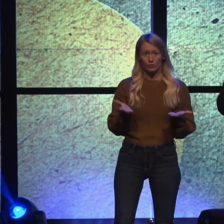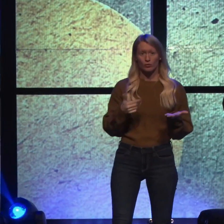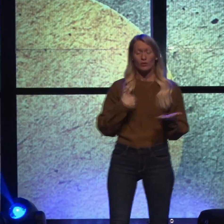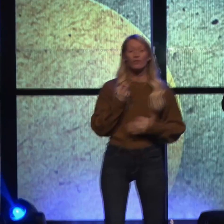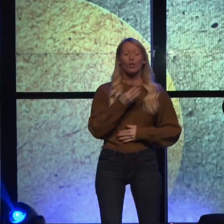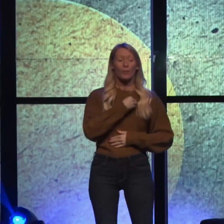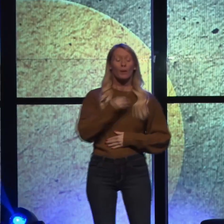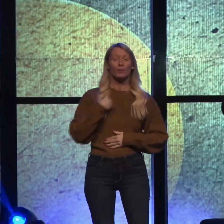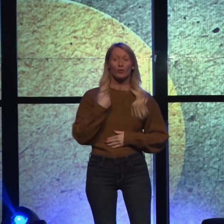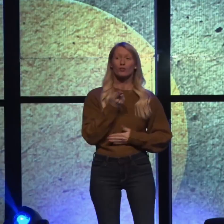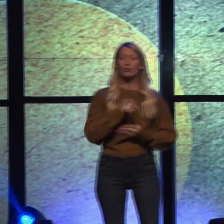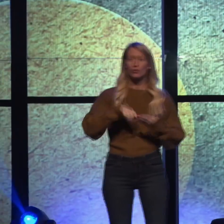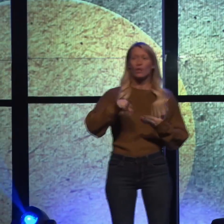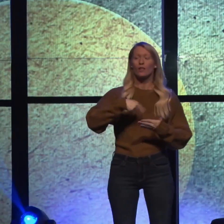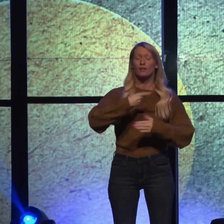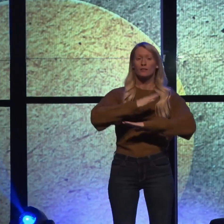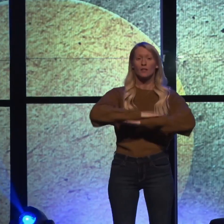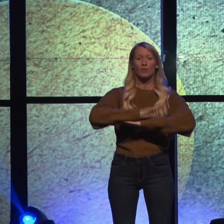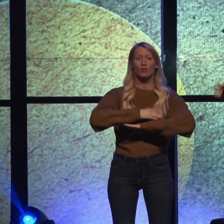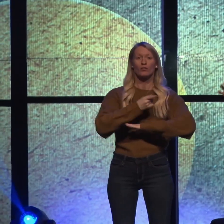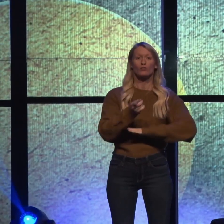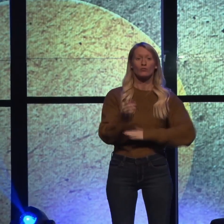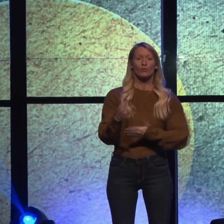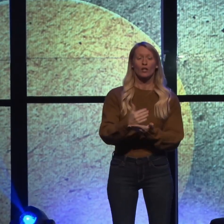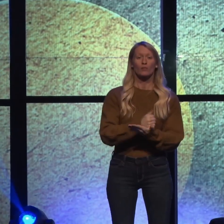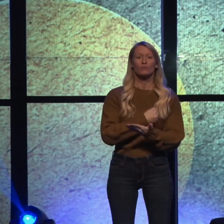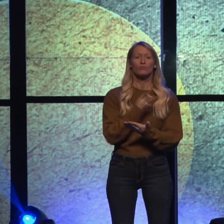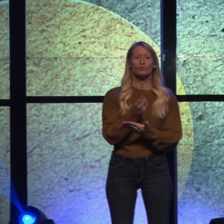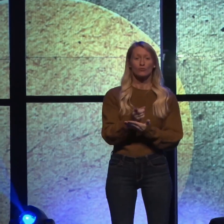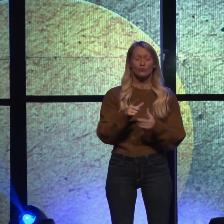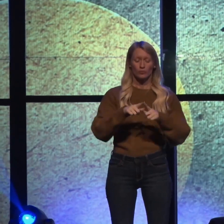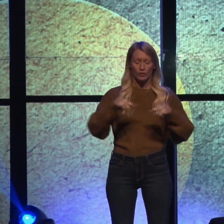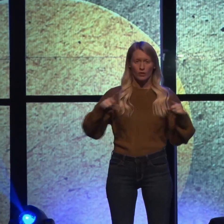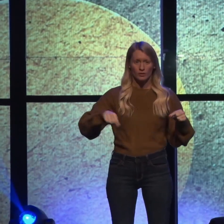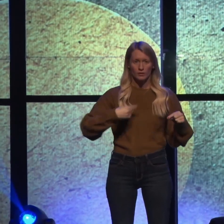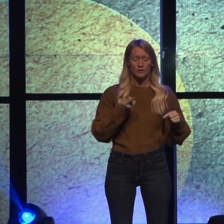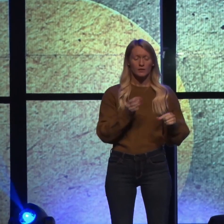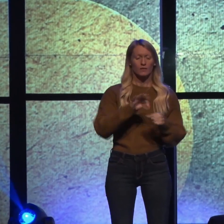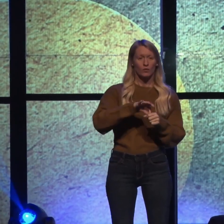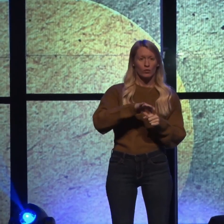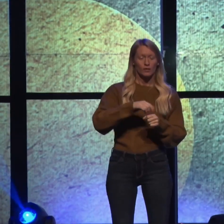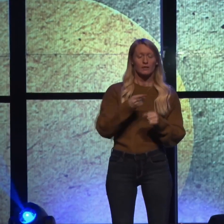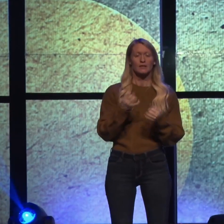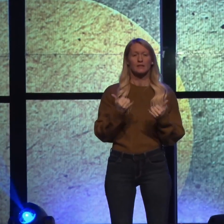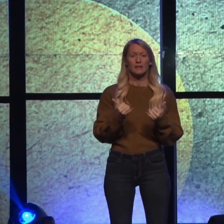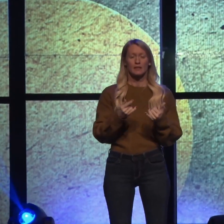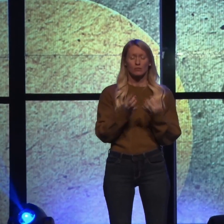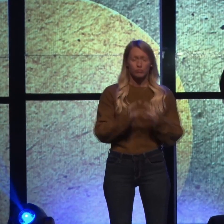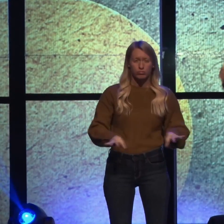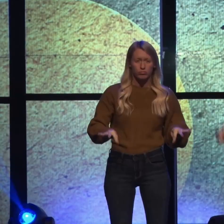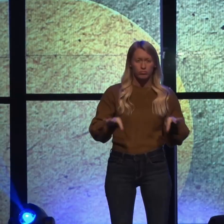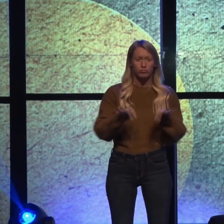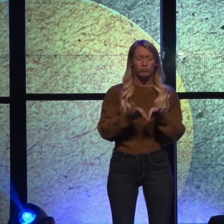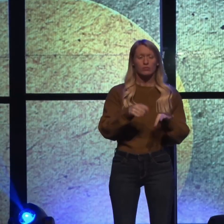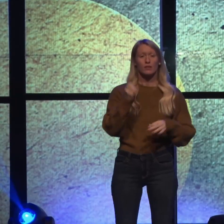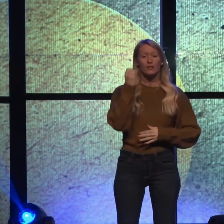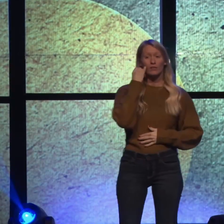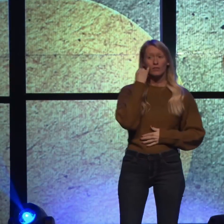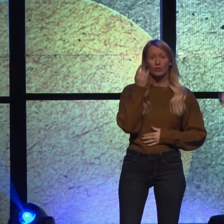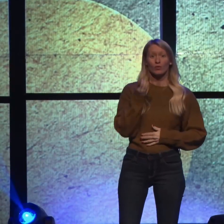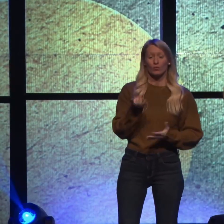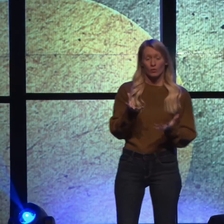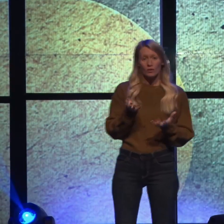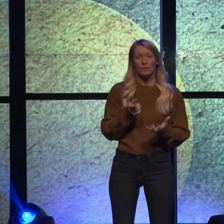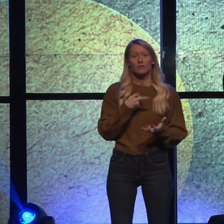though, check in at the table and grab your ballots. We have a couple of things that we're voting on today that are really crucial. If you have been meaning to become a member,